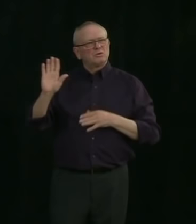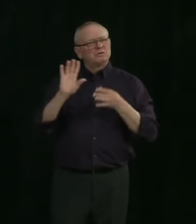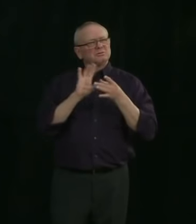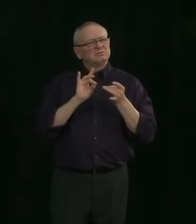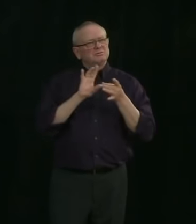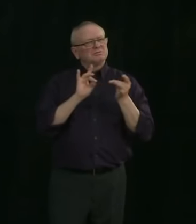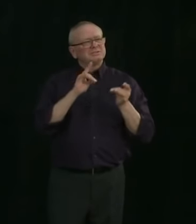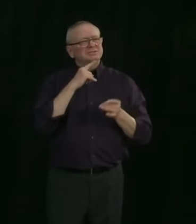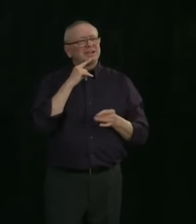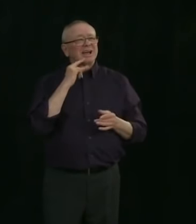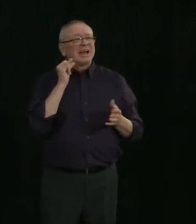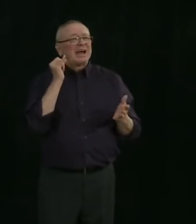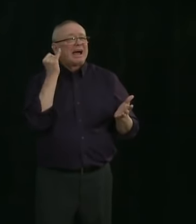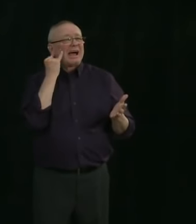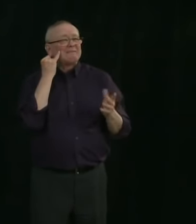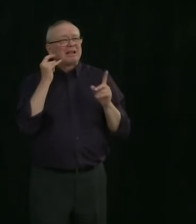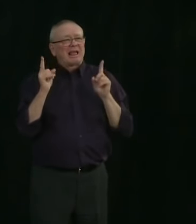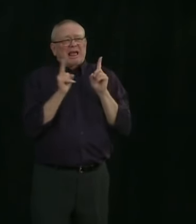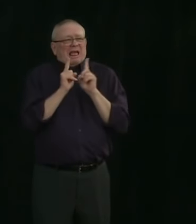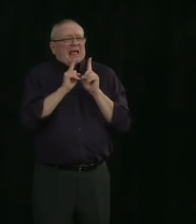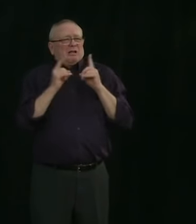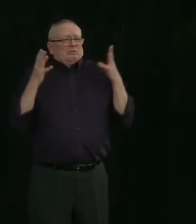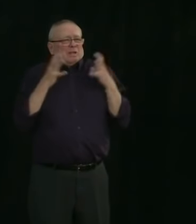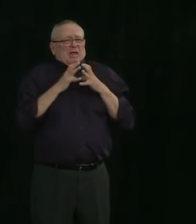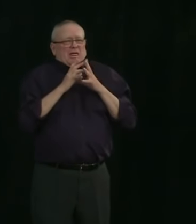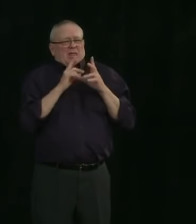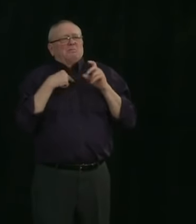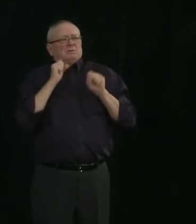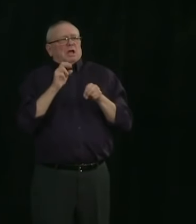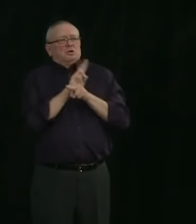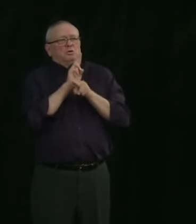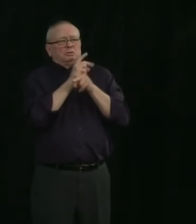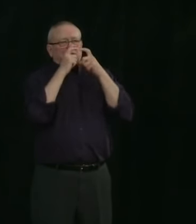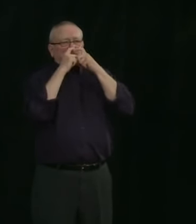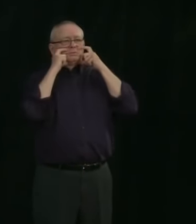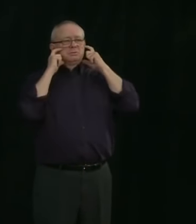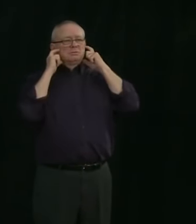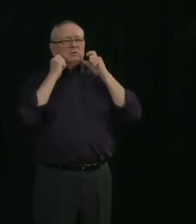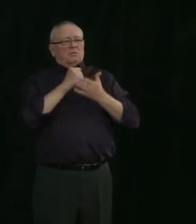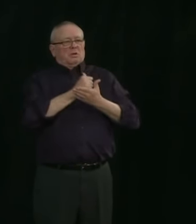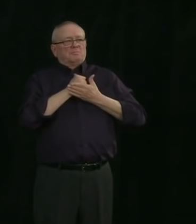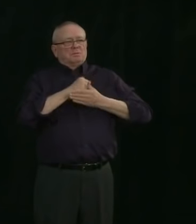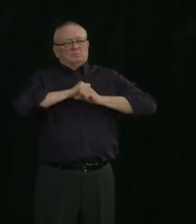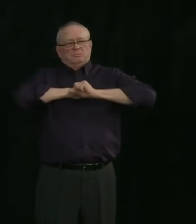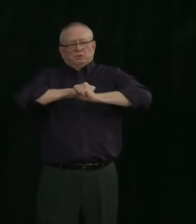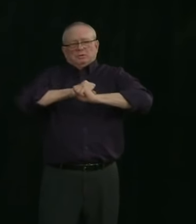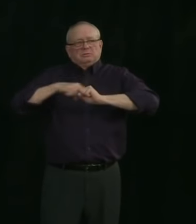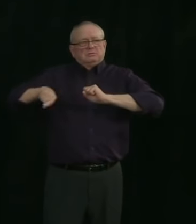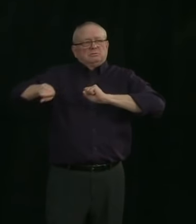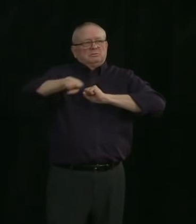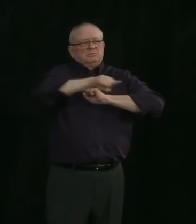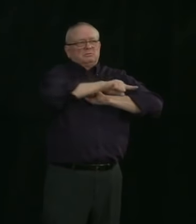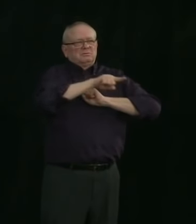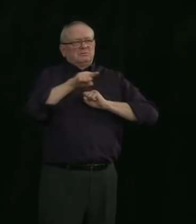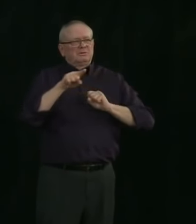you. Can you comment on that, and do you have any insight into why that policy seems to be